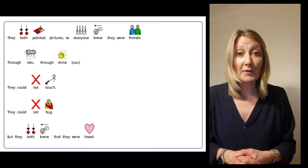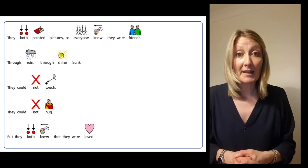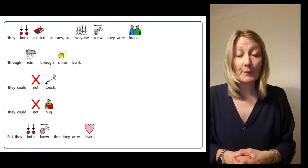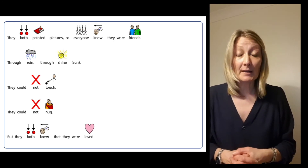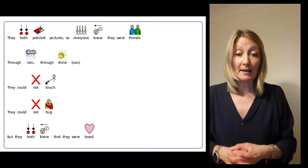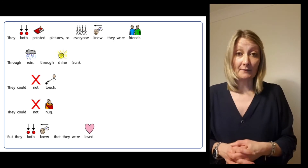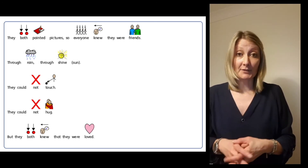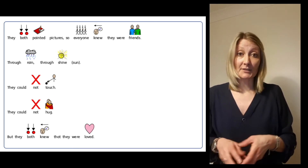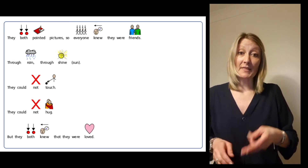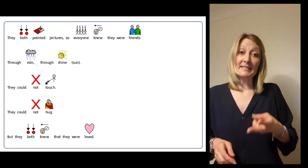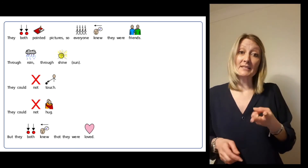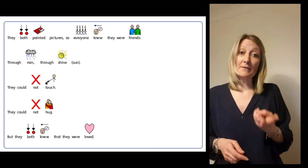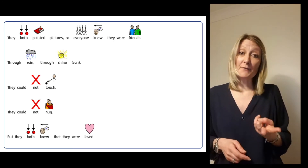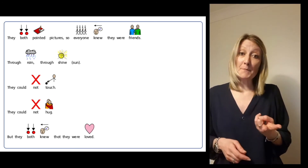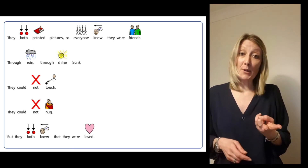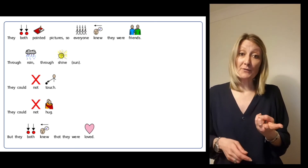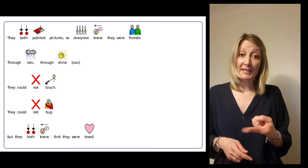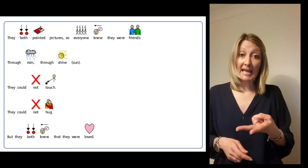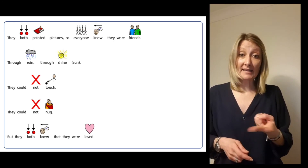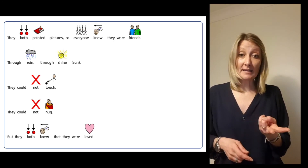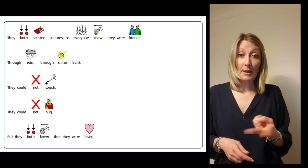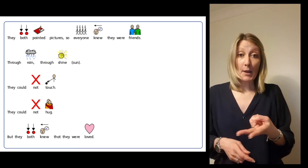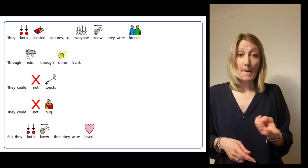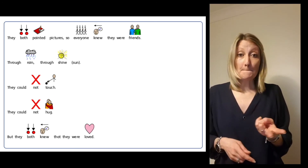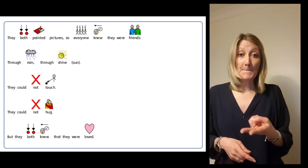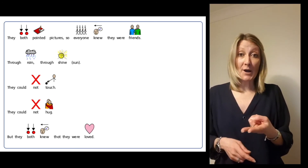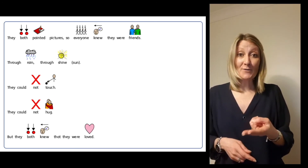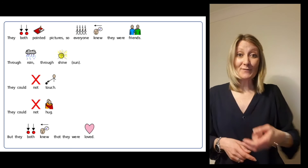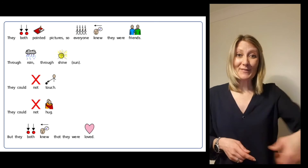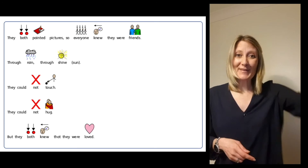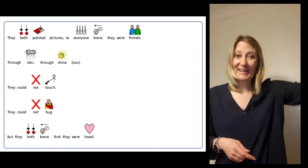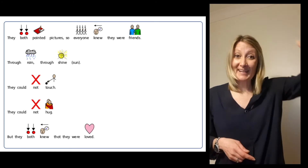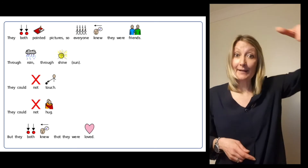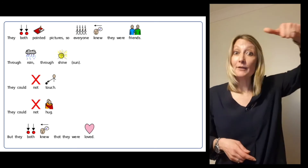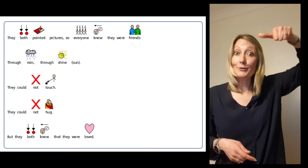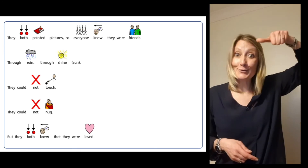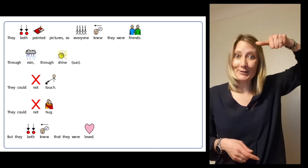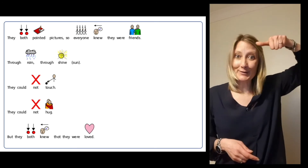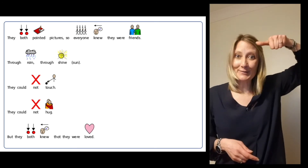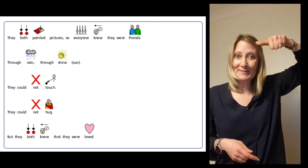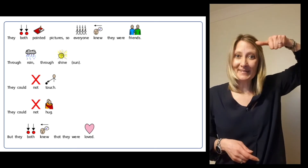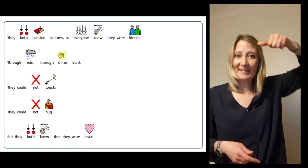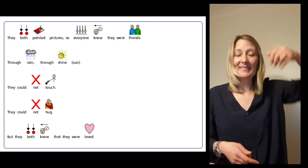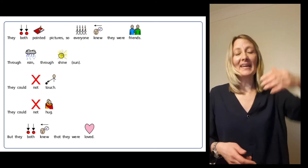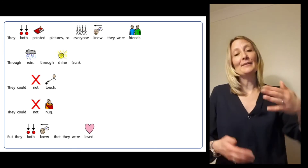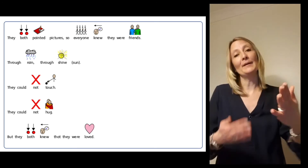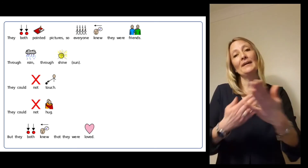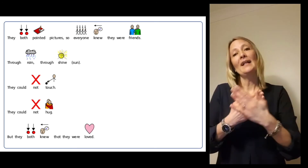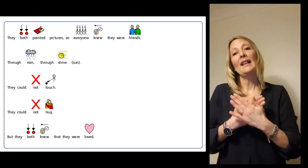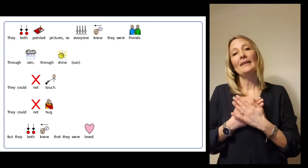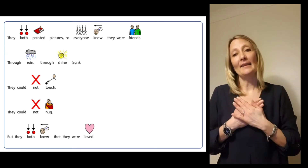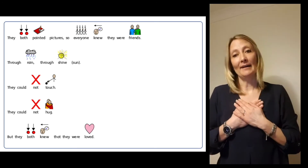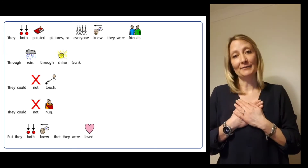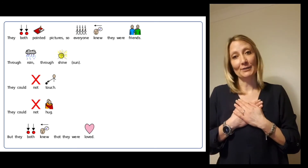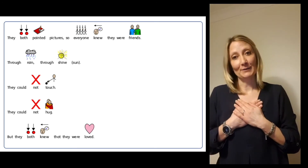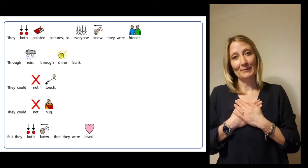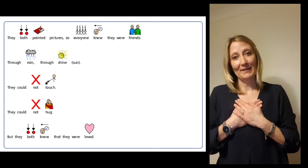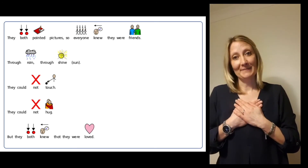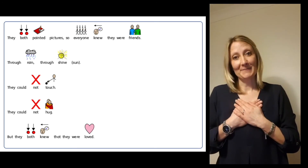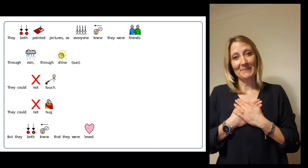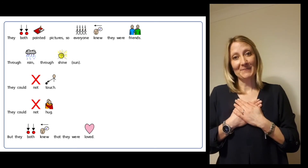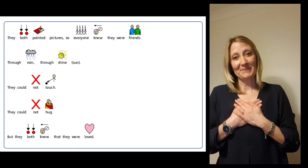knew they were loved. So that's sign for both again. Both knew they were loved.